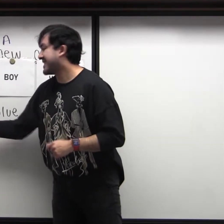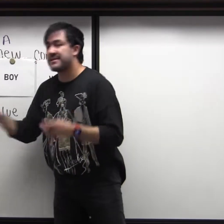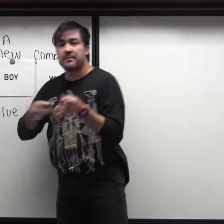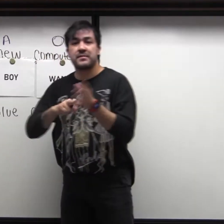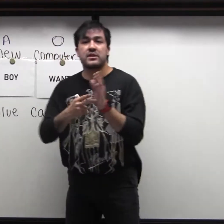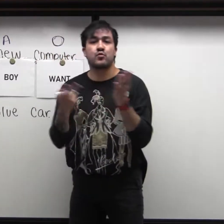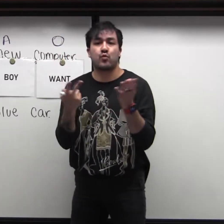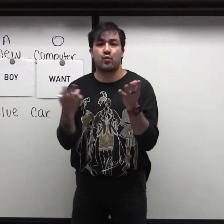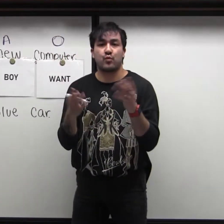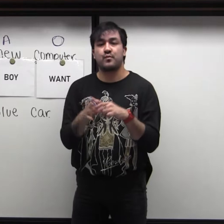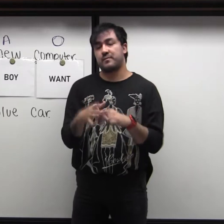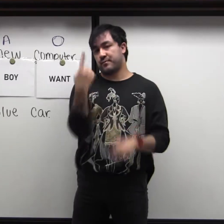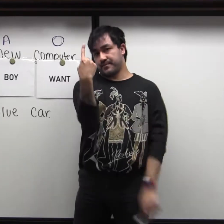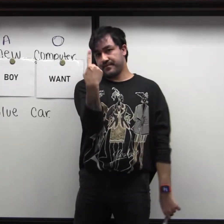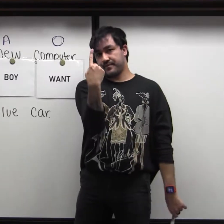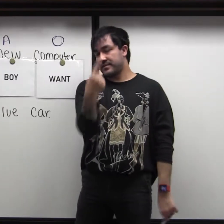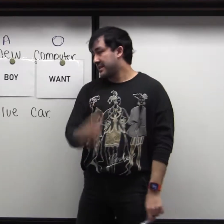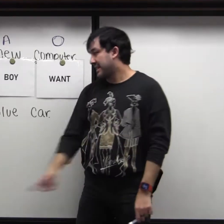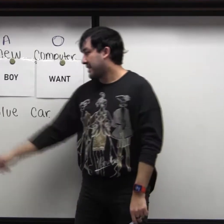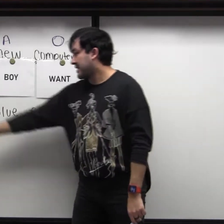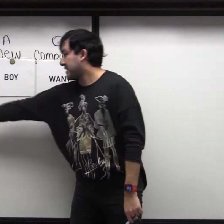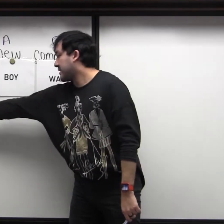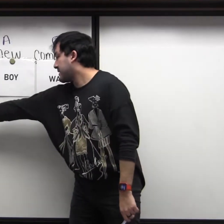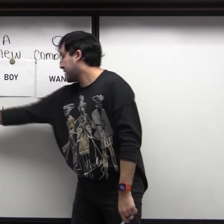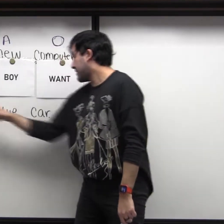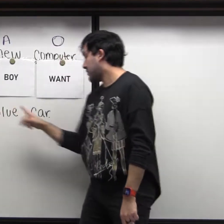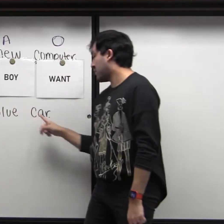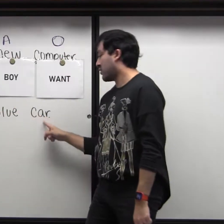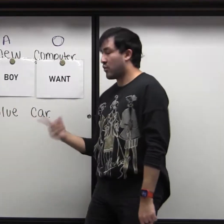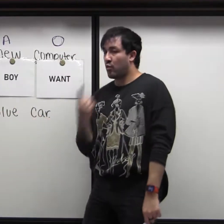out. And in this sentence, it's just meaning one.